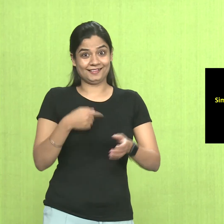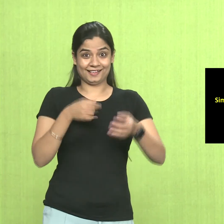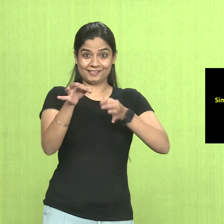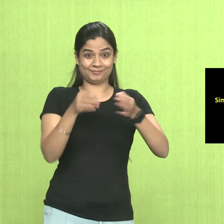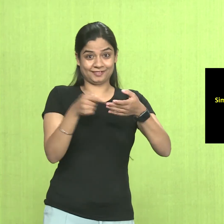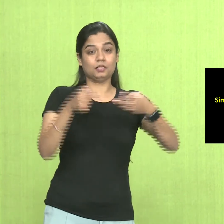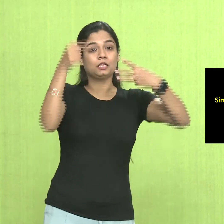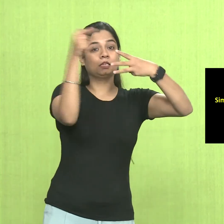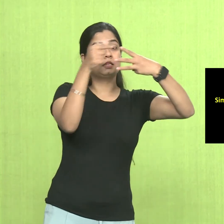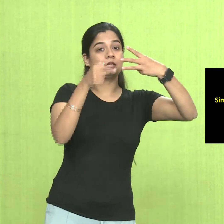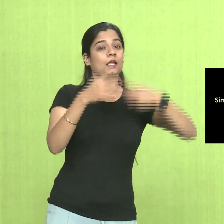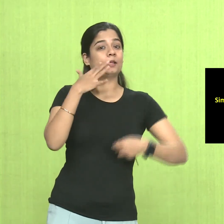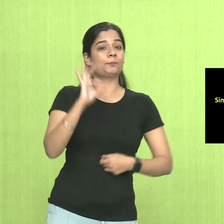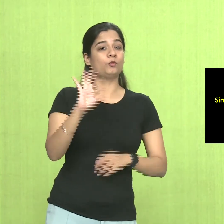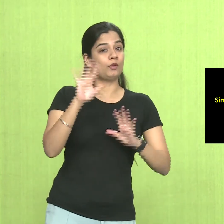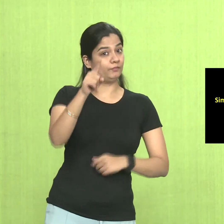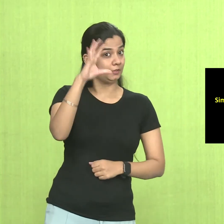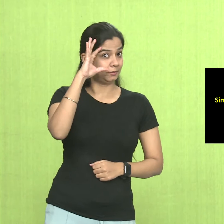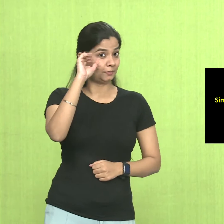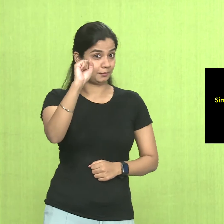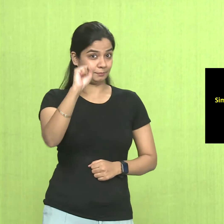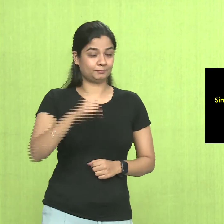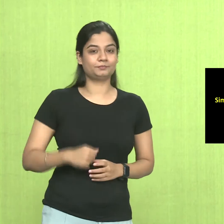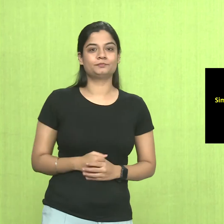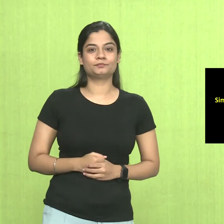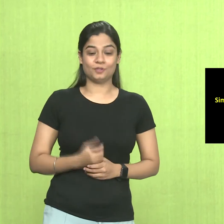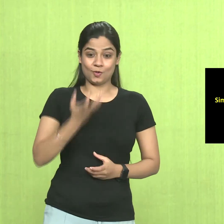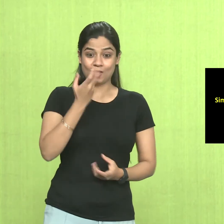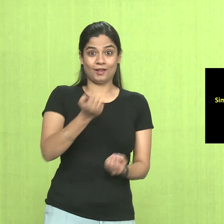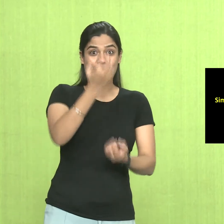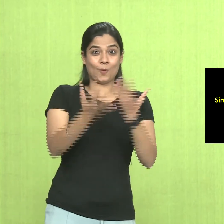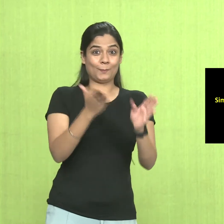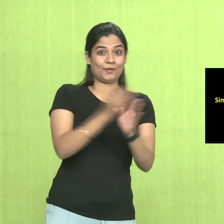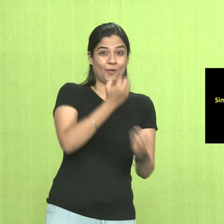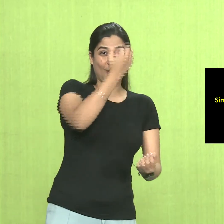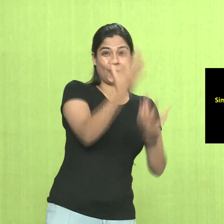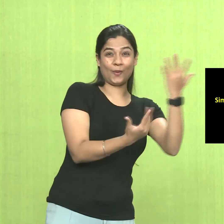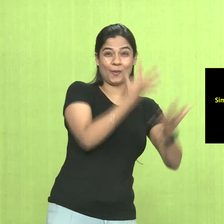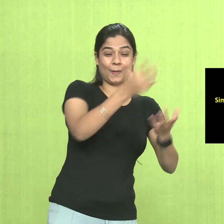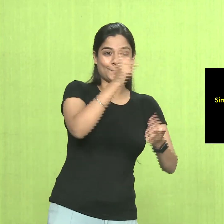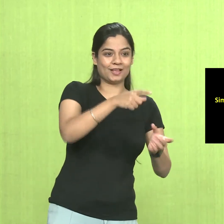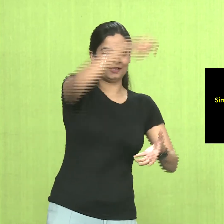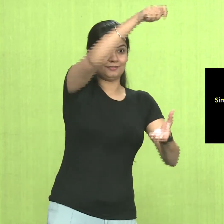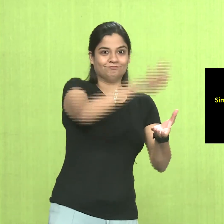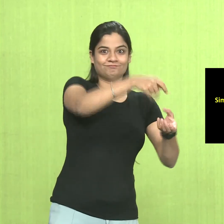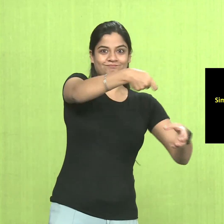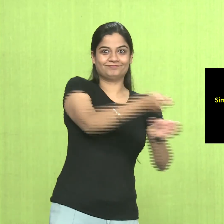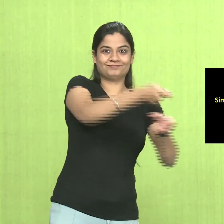Some things that you need to remember while simmering. Do not bring the food to a boiling